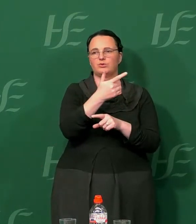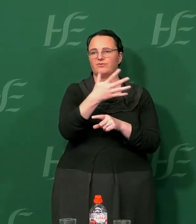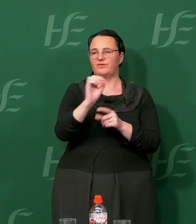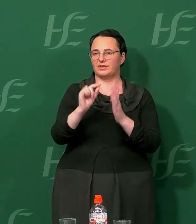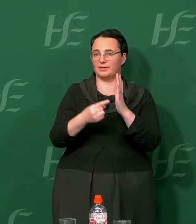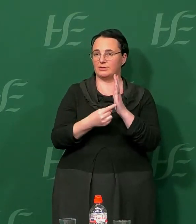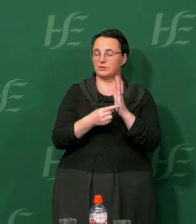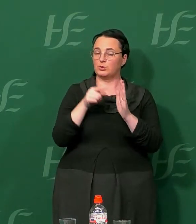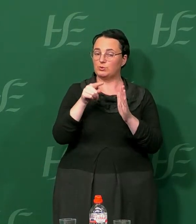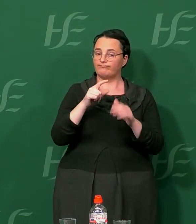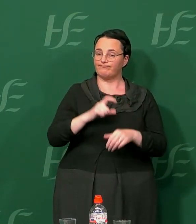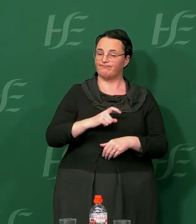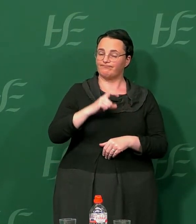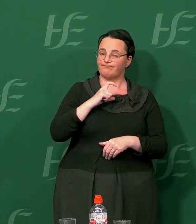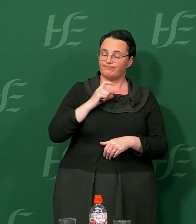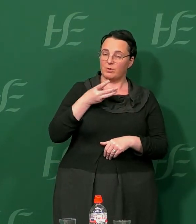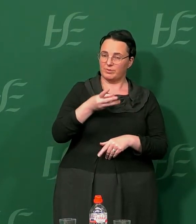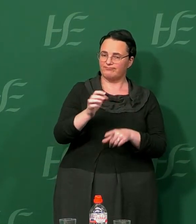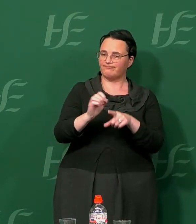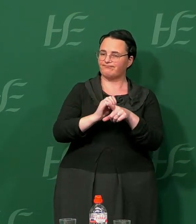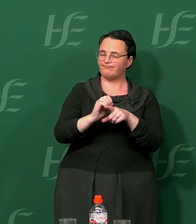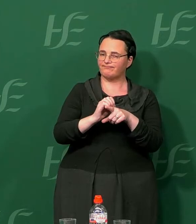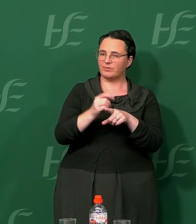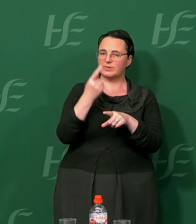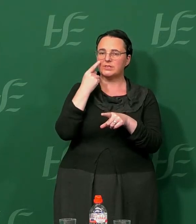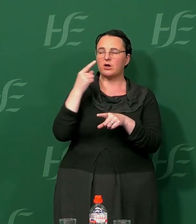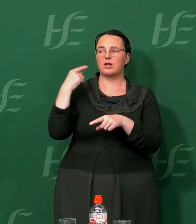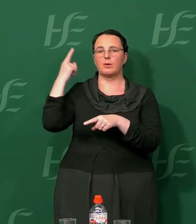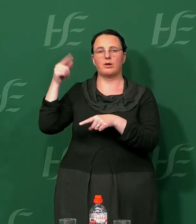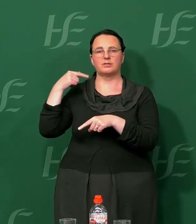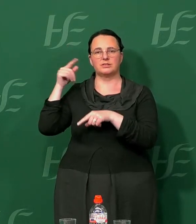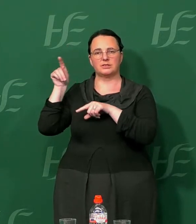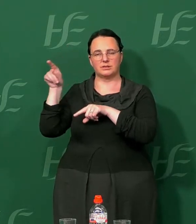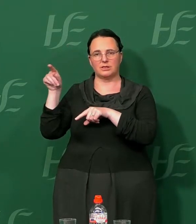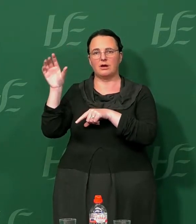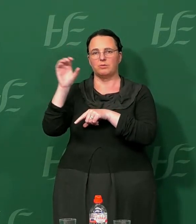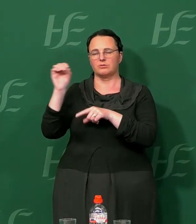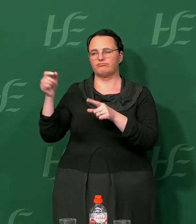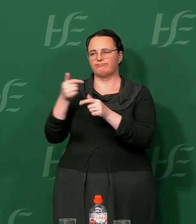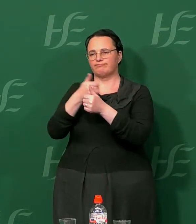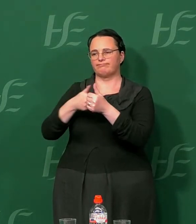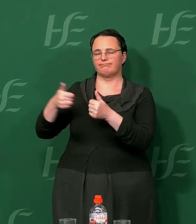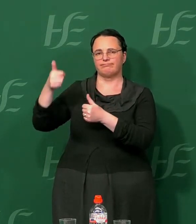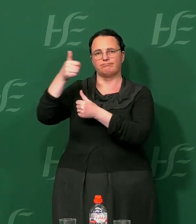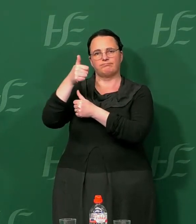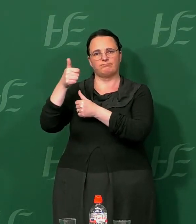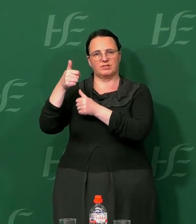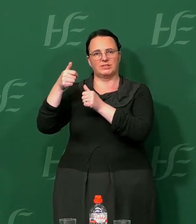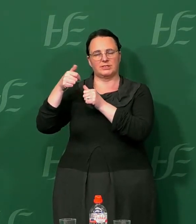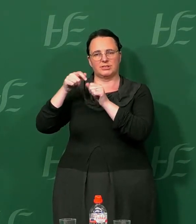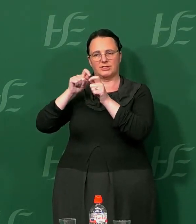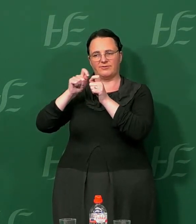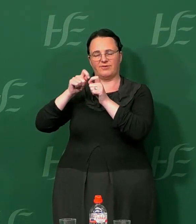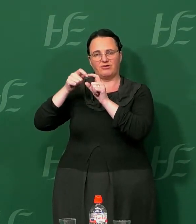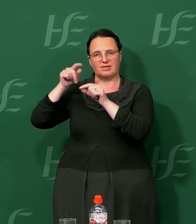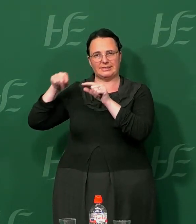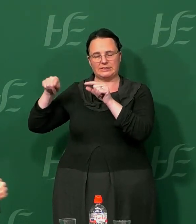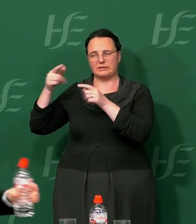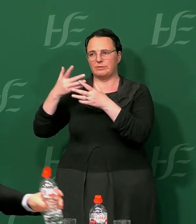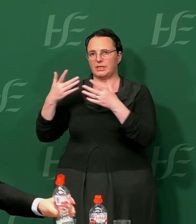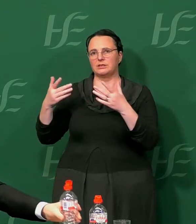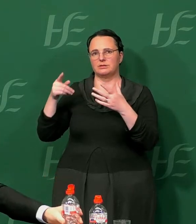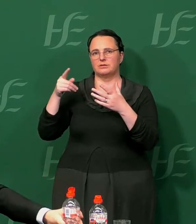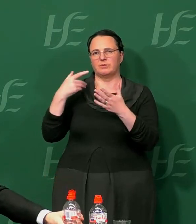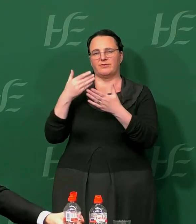I mean, are you confident that'll be enough? I mean, we've seen in London where Omicron is dominant that they've had huge pressure keeping up with the demand for